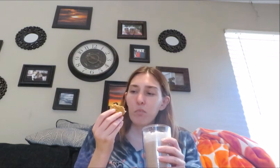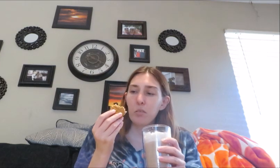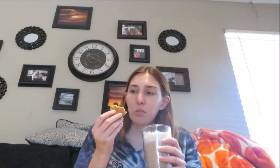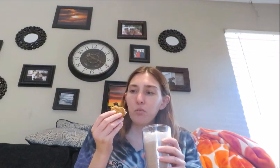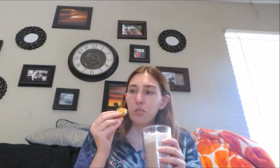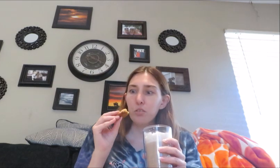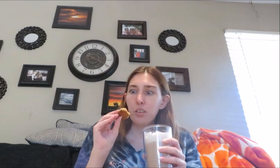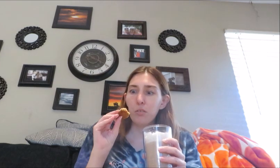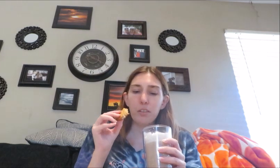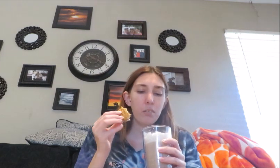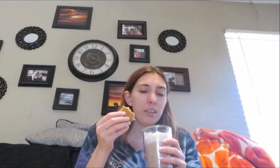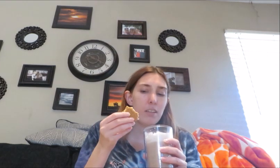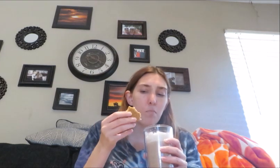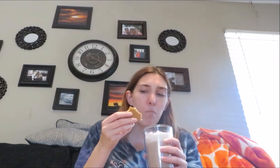I'm confused now. Wait, what?